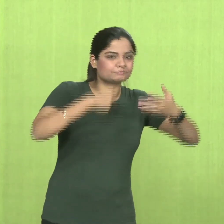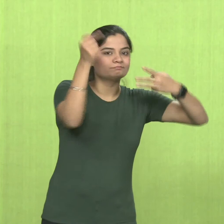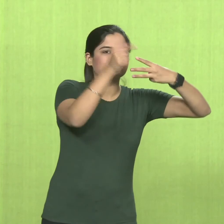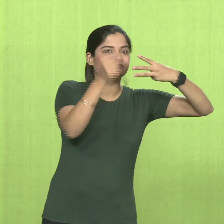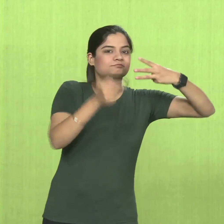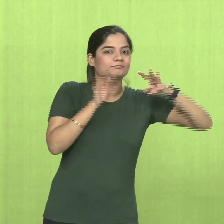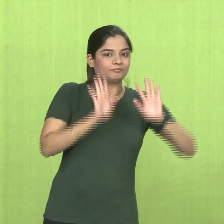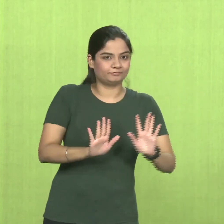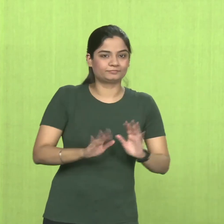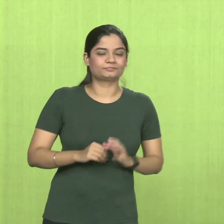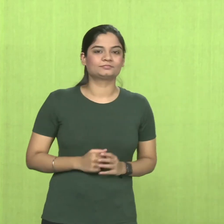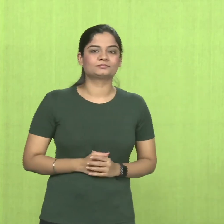food spoilage. Let's discuss how.